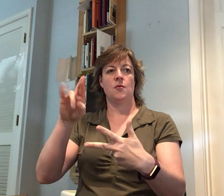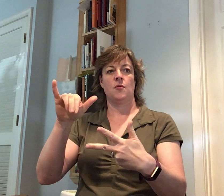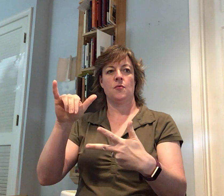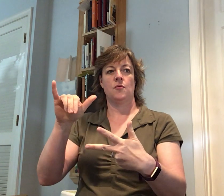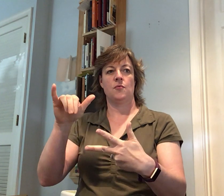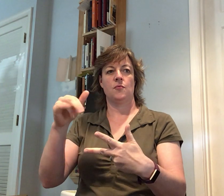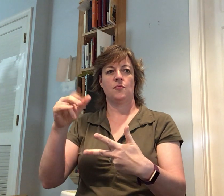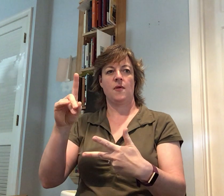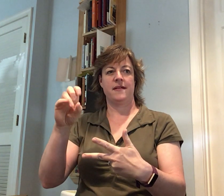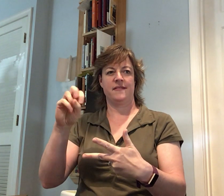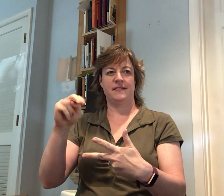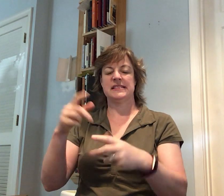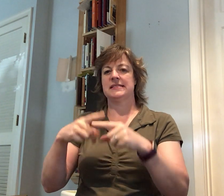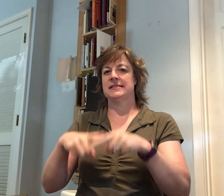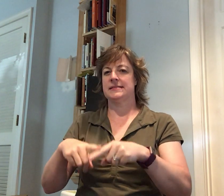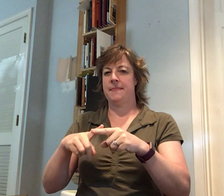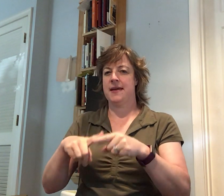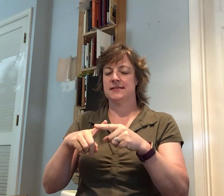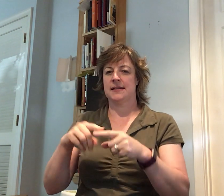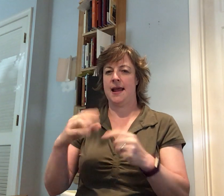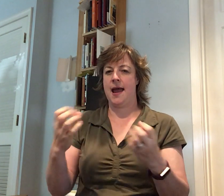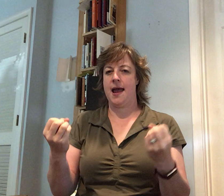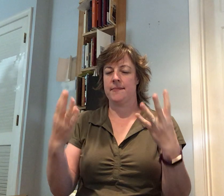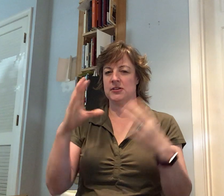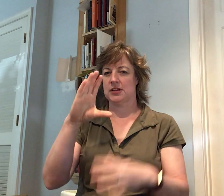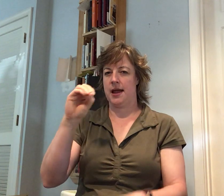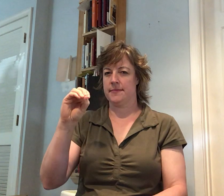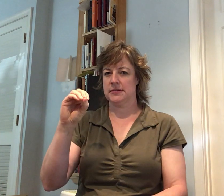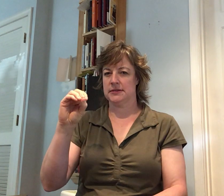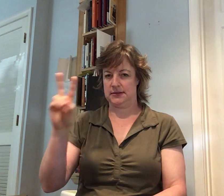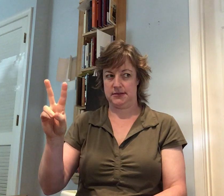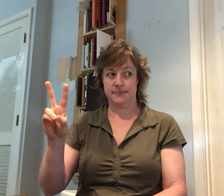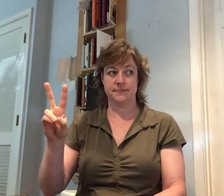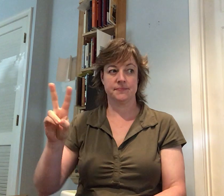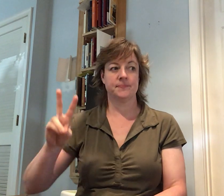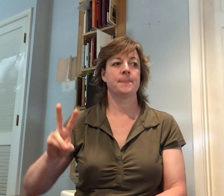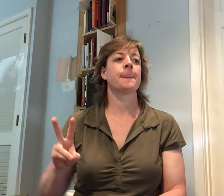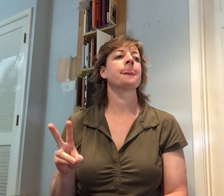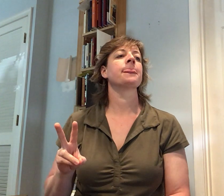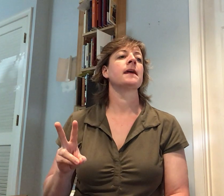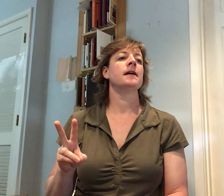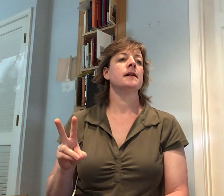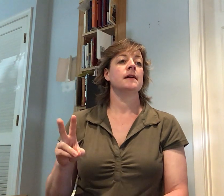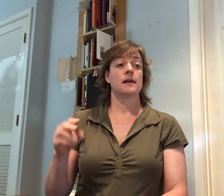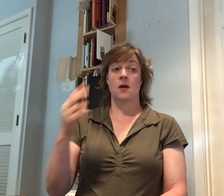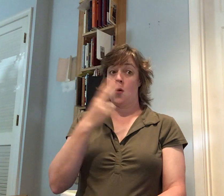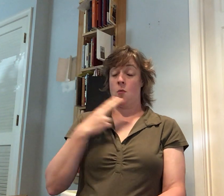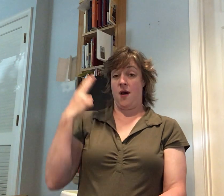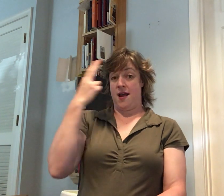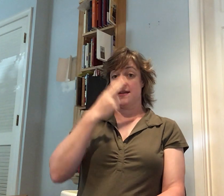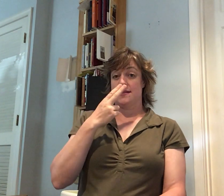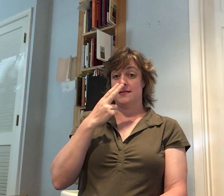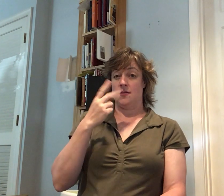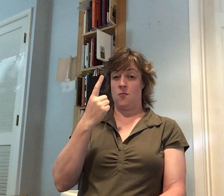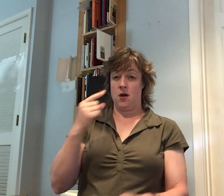The basaltic lava of Mauna Loa in Hawaii has a low gas content and flows